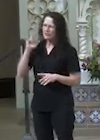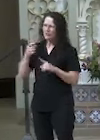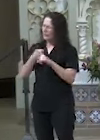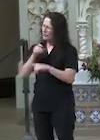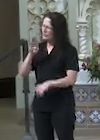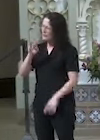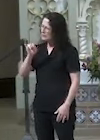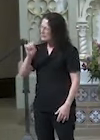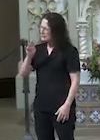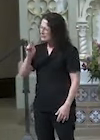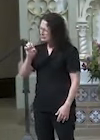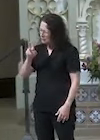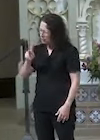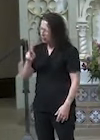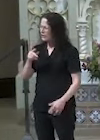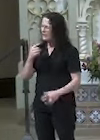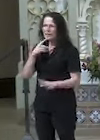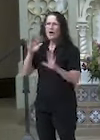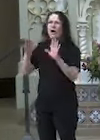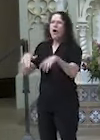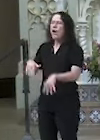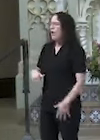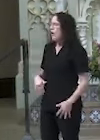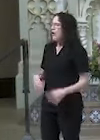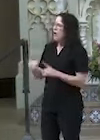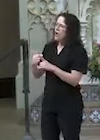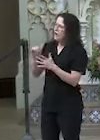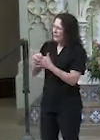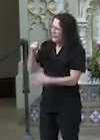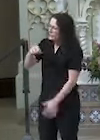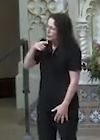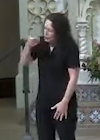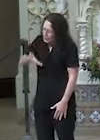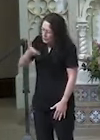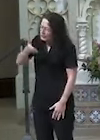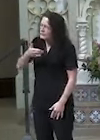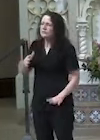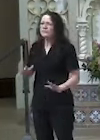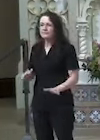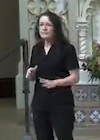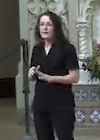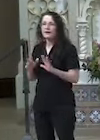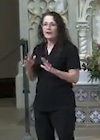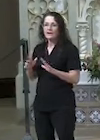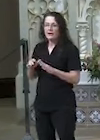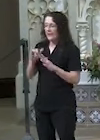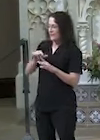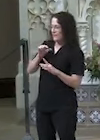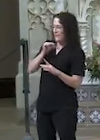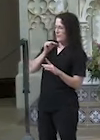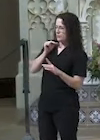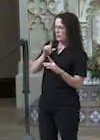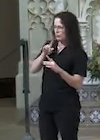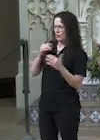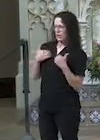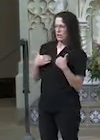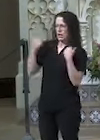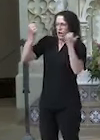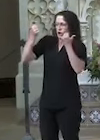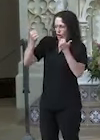Bismarck, and he reminded us. It's like, oh yeah, it's him. And this priest, who is much younger,